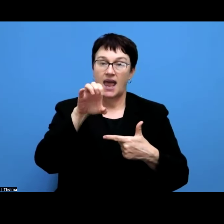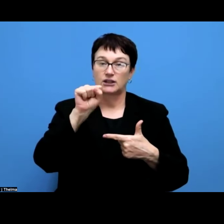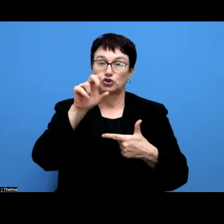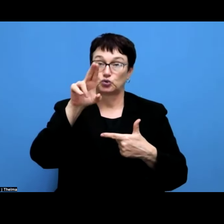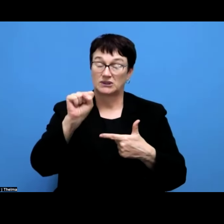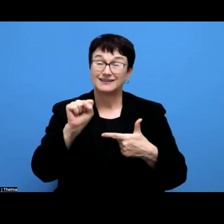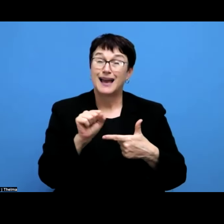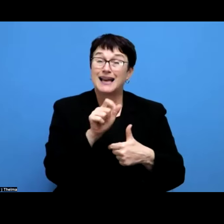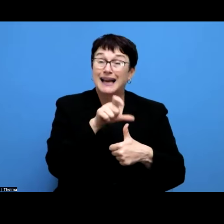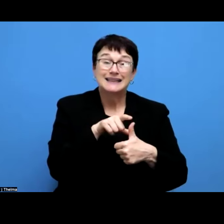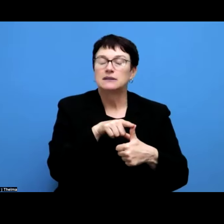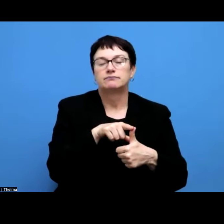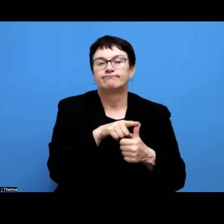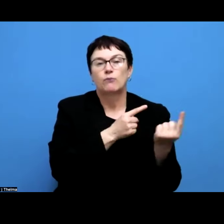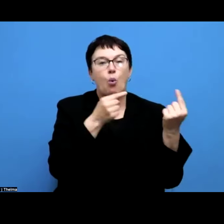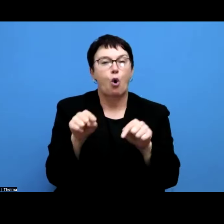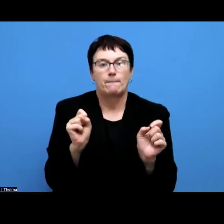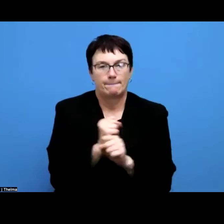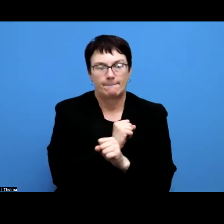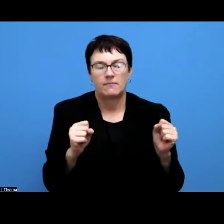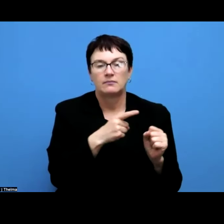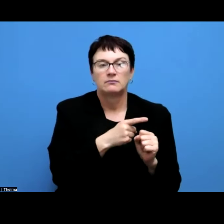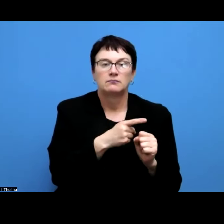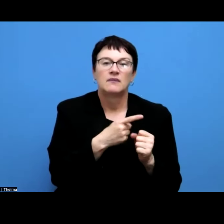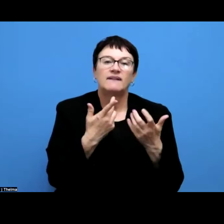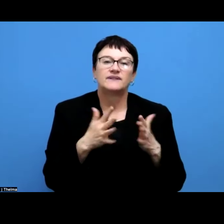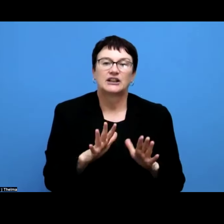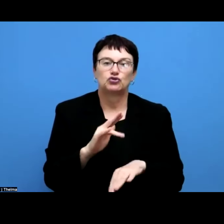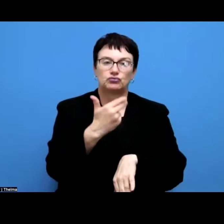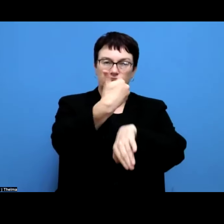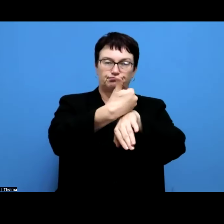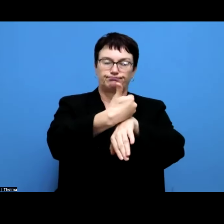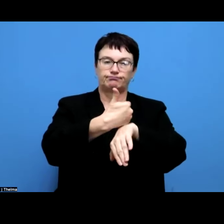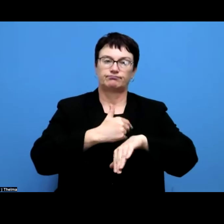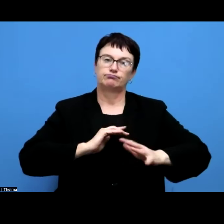just give me just a moment.